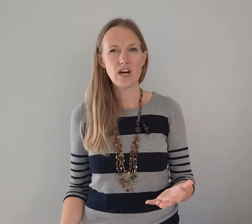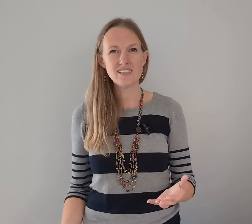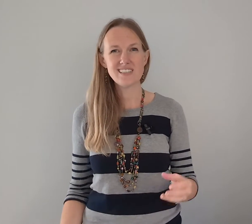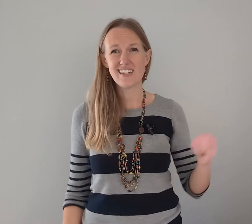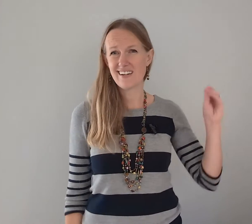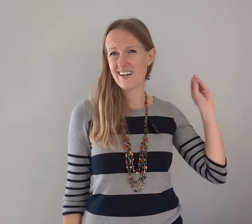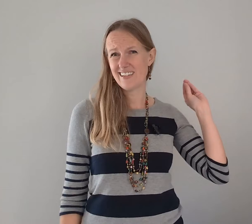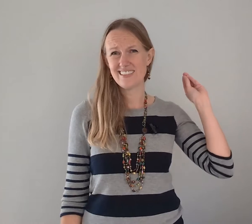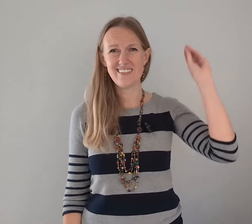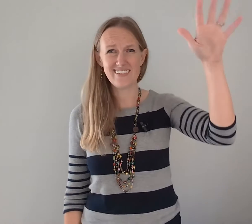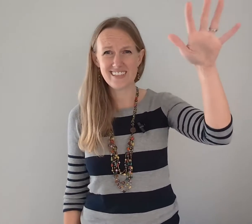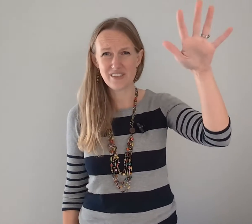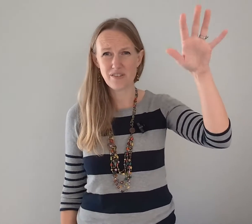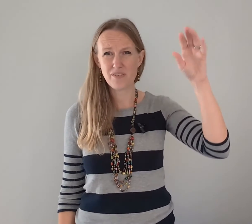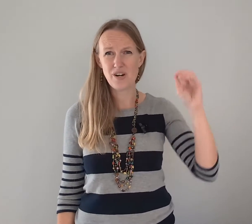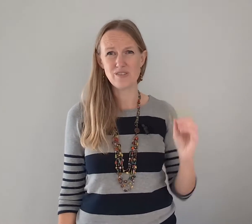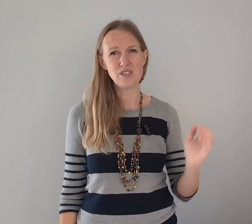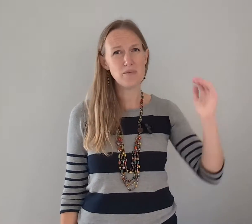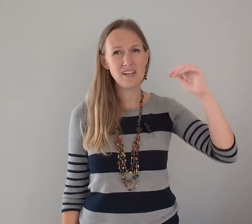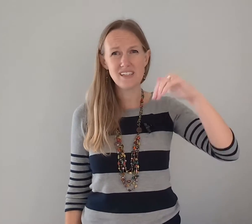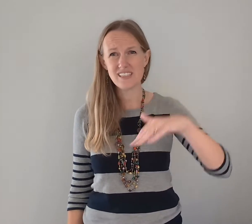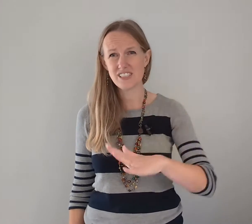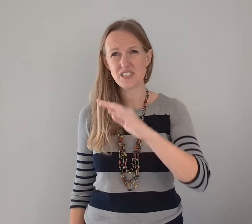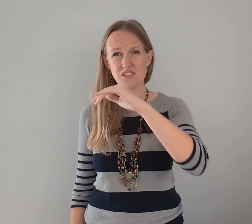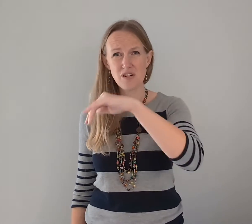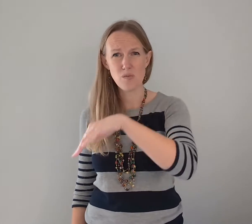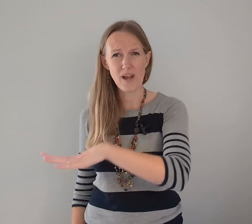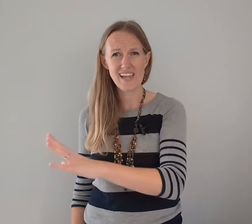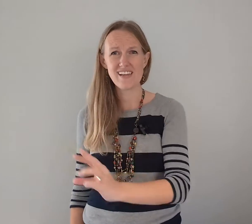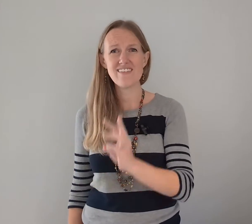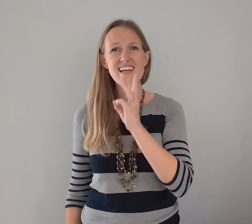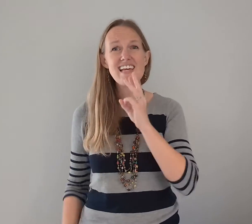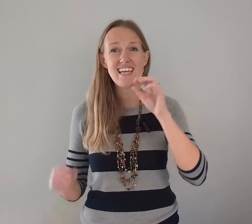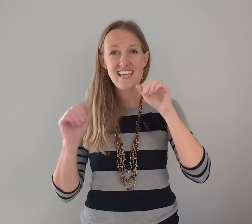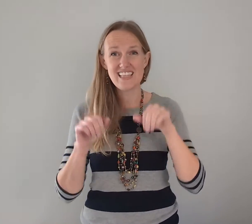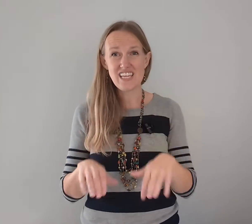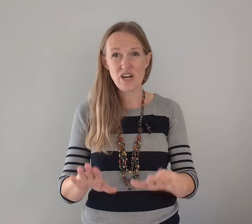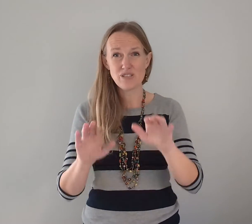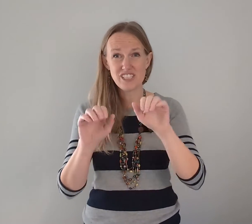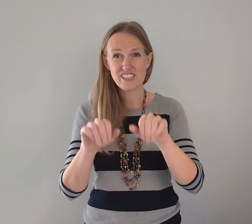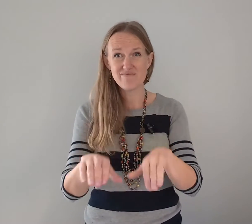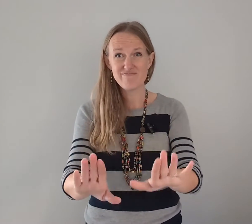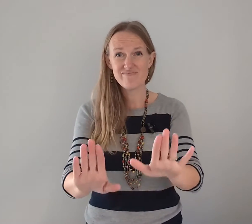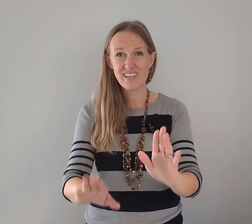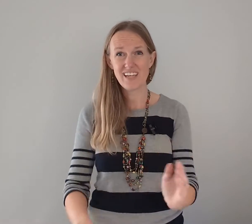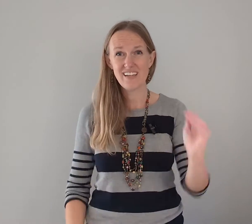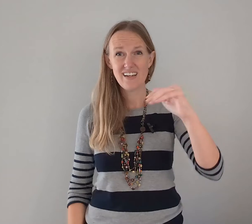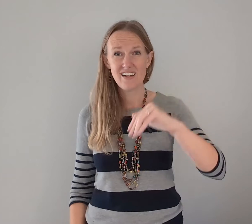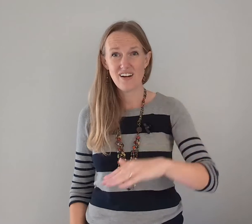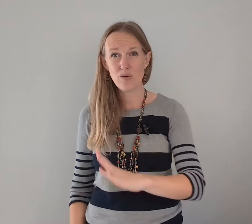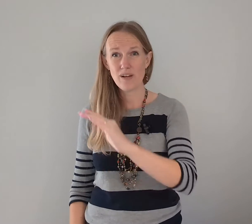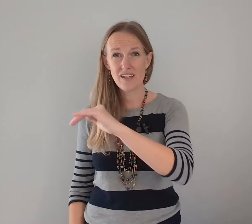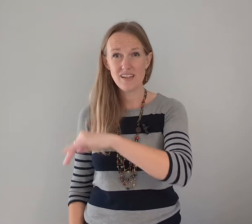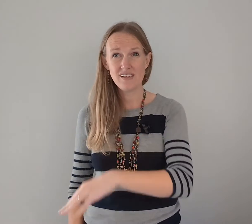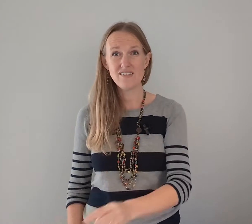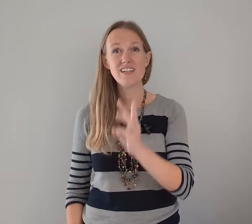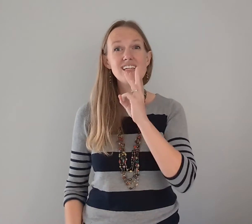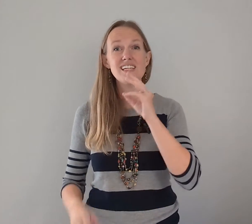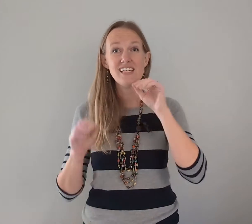tossed is kind of hard because you don't want to do thrown. So I'm probably going to just do a wave in the ocean. Okay, a wave in